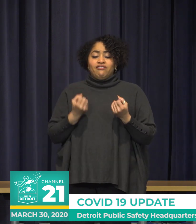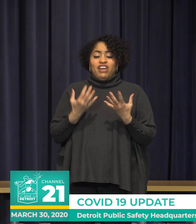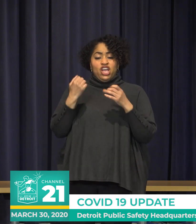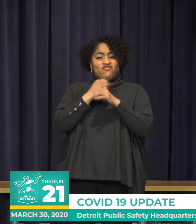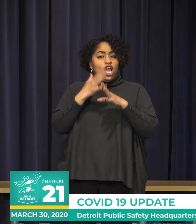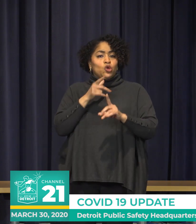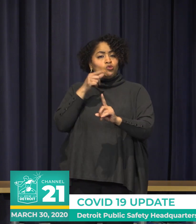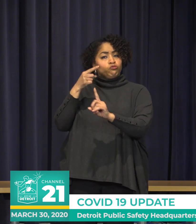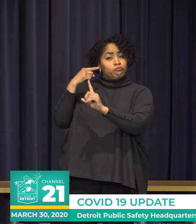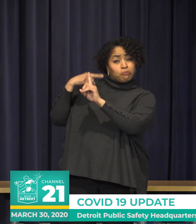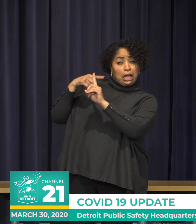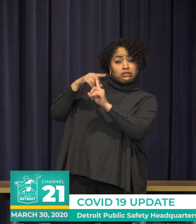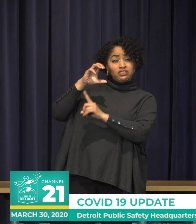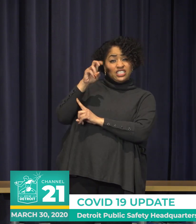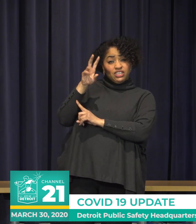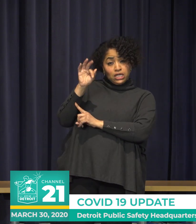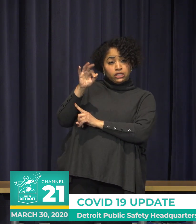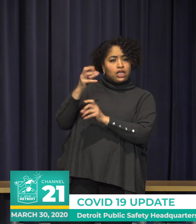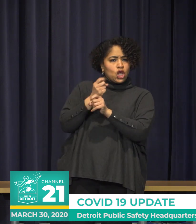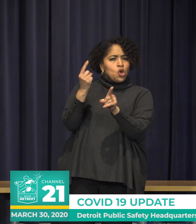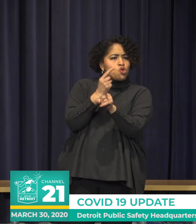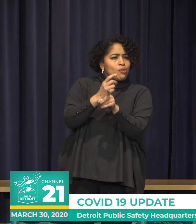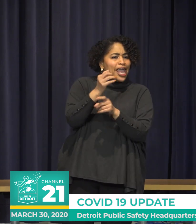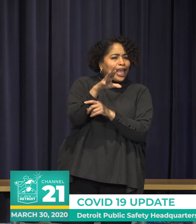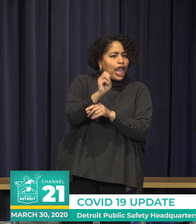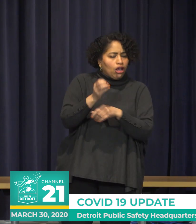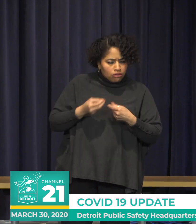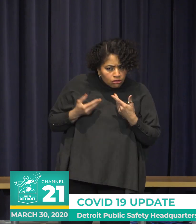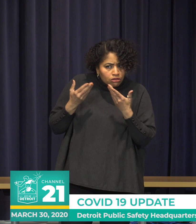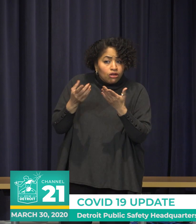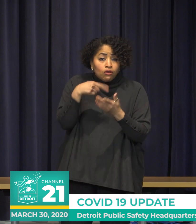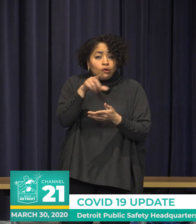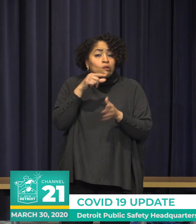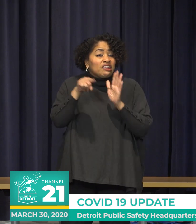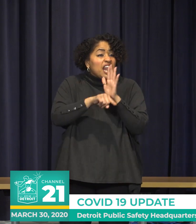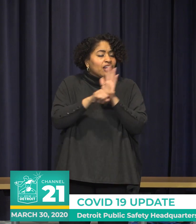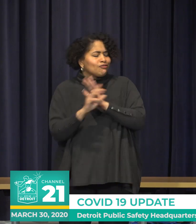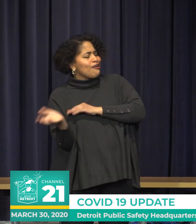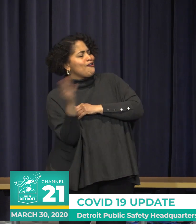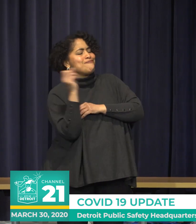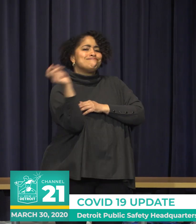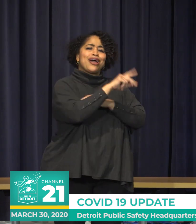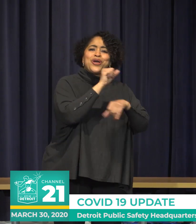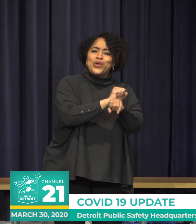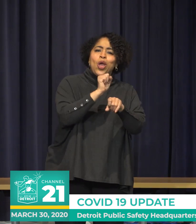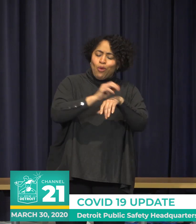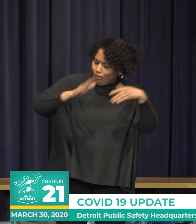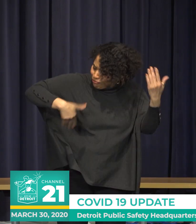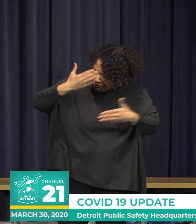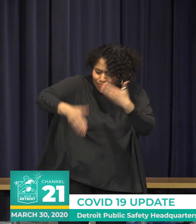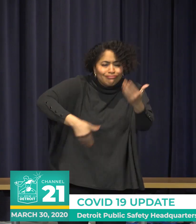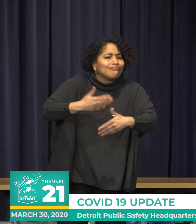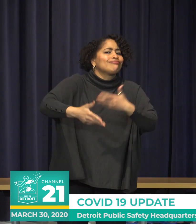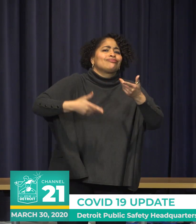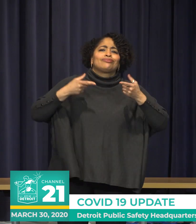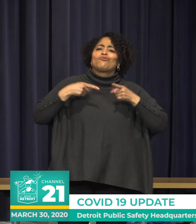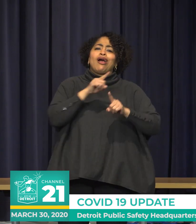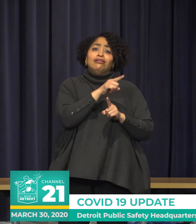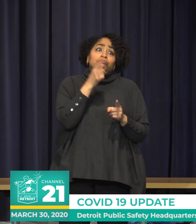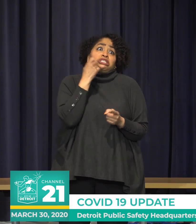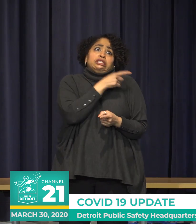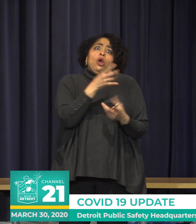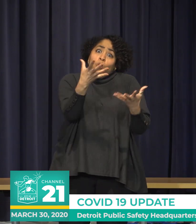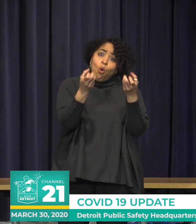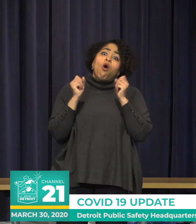we will get them the appropriate care quickly, and those who are negative can come back to work as they very much want to